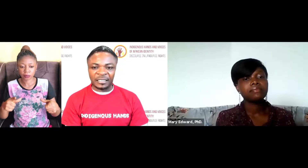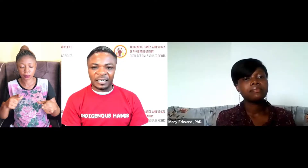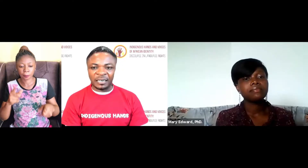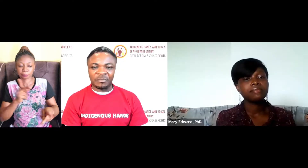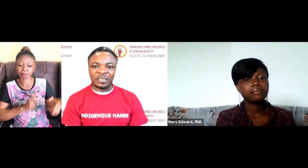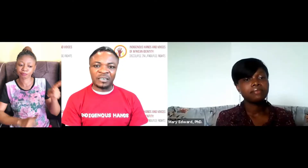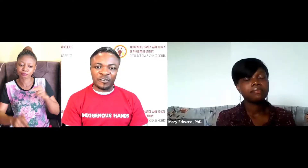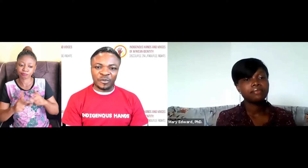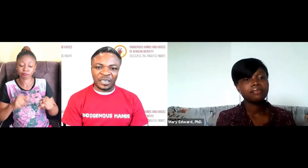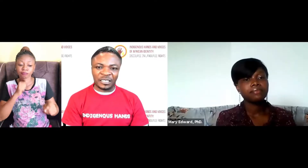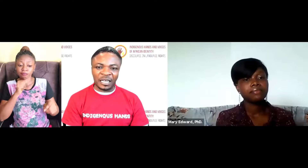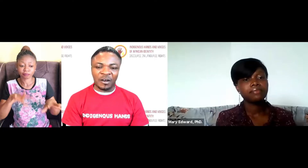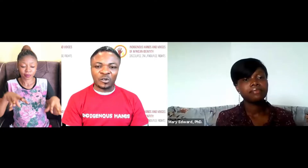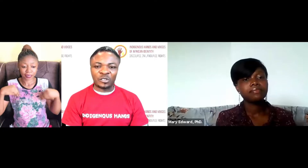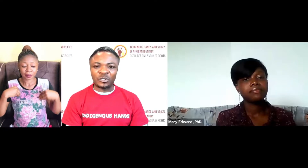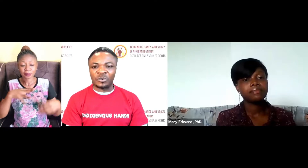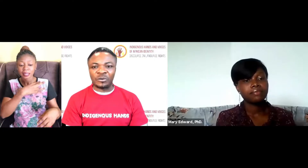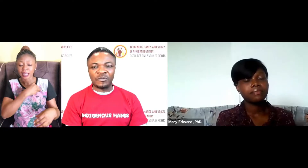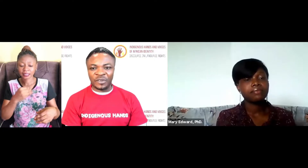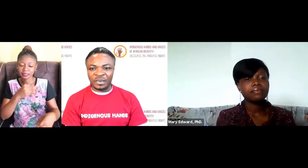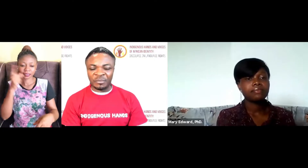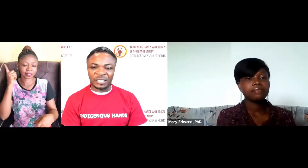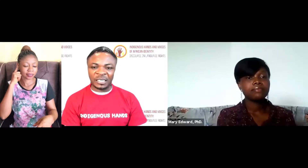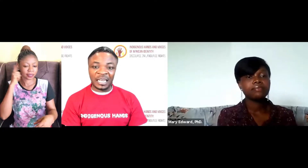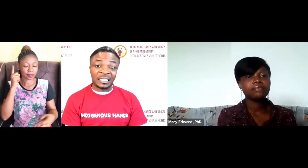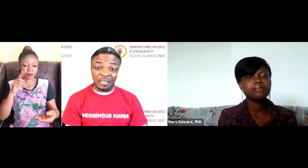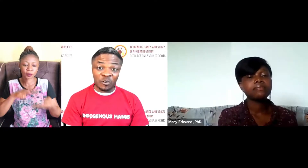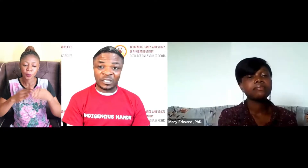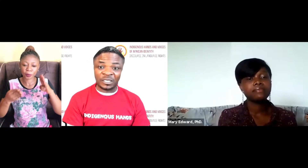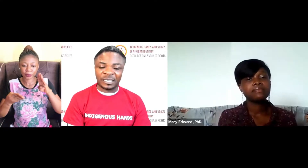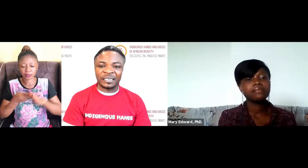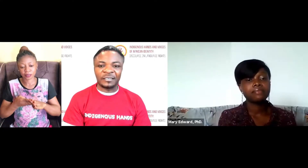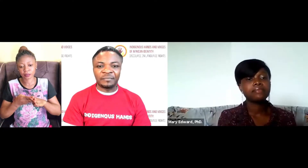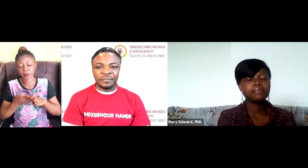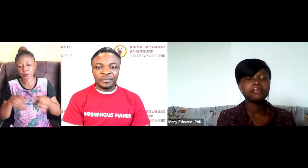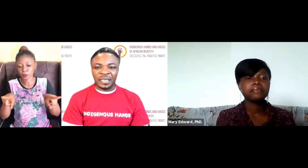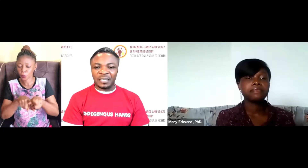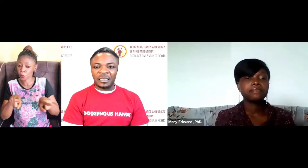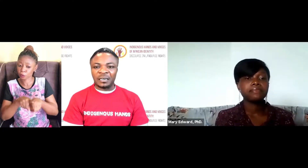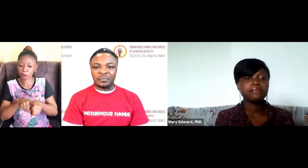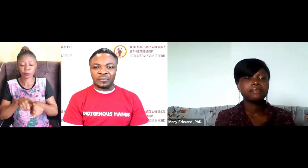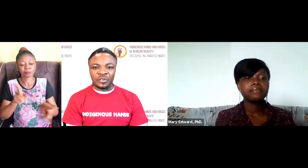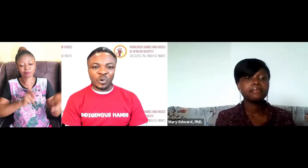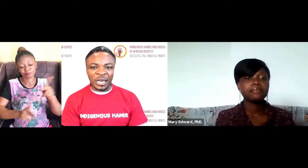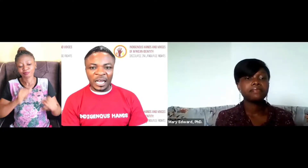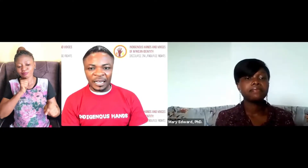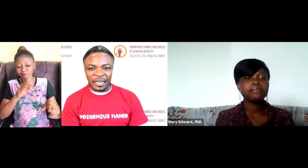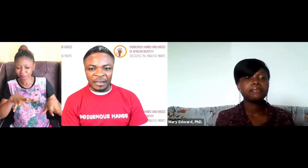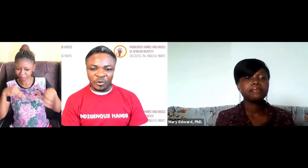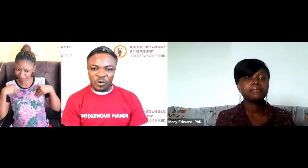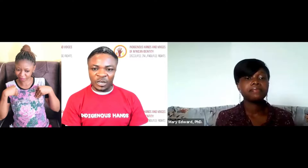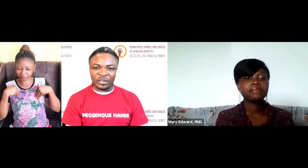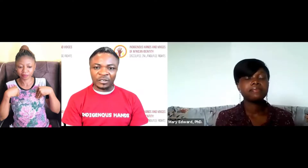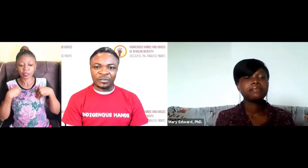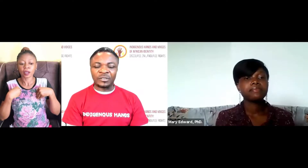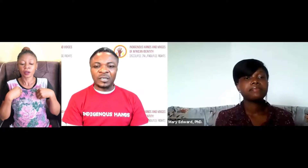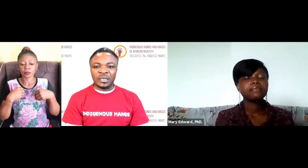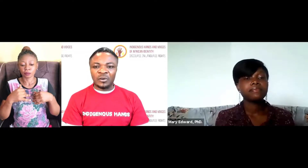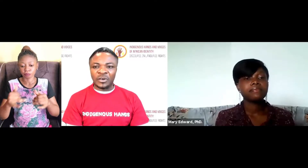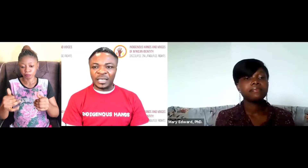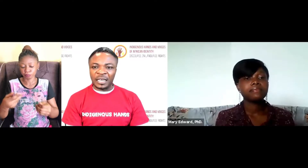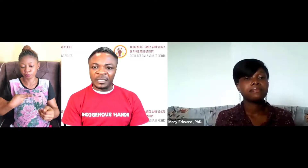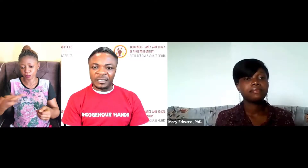marginalized, and the deaf communities are also very marginalized linguistically. And you and I have been working